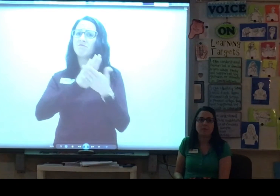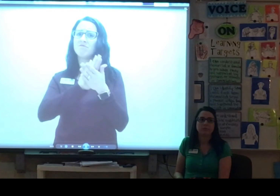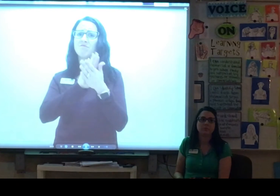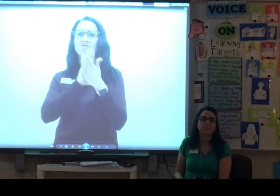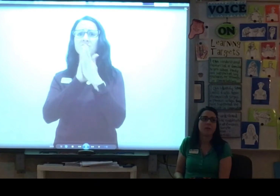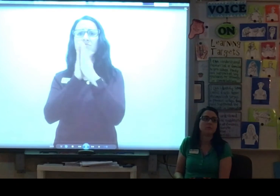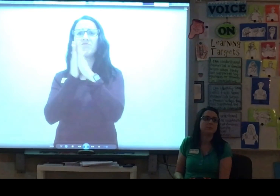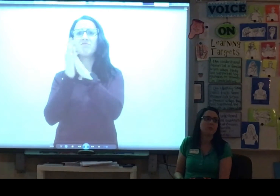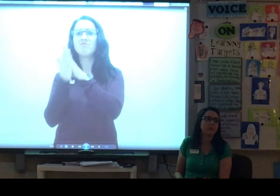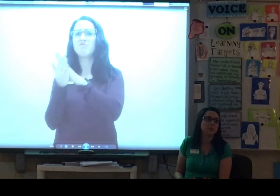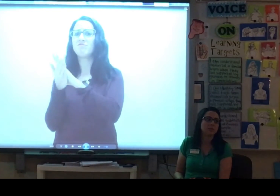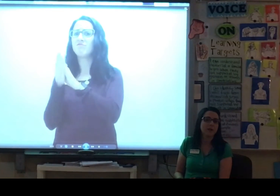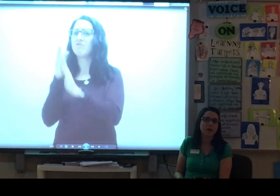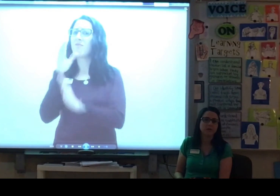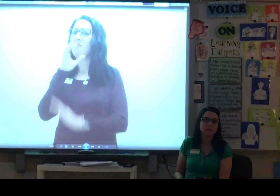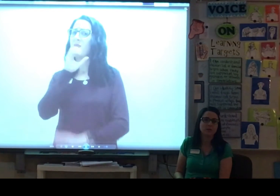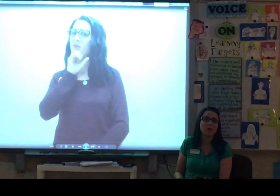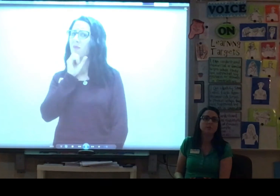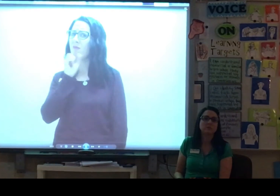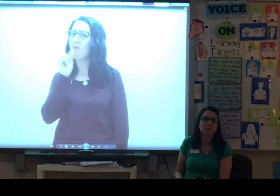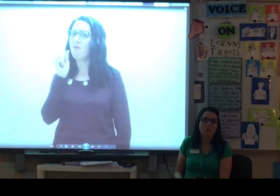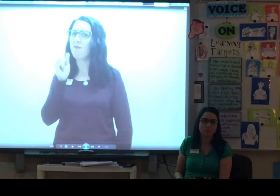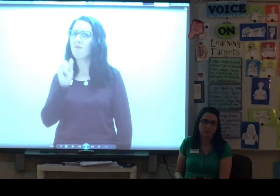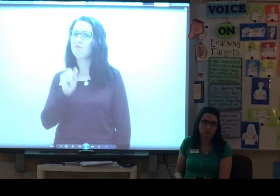I become Getting older.